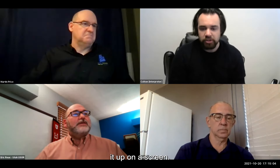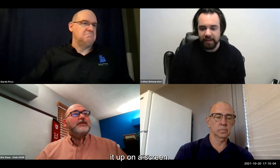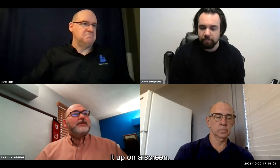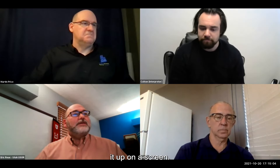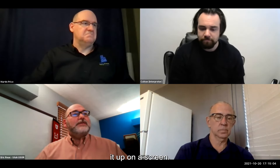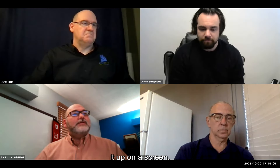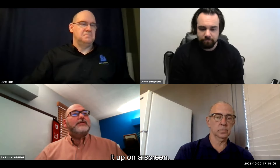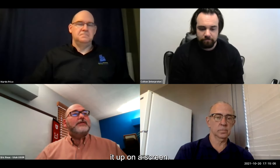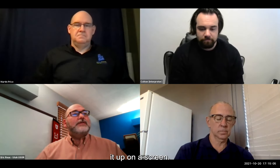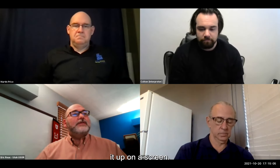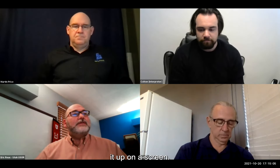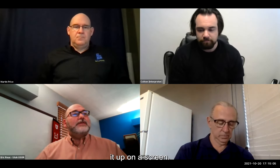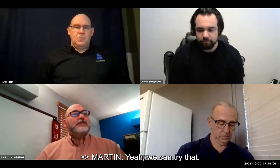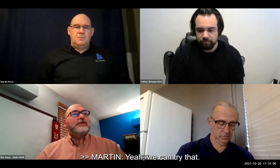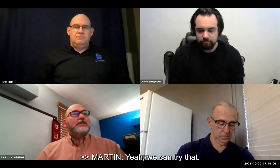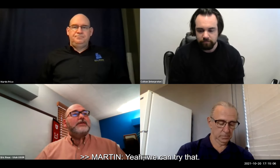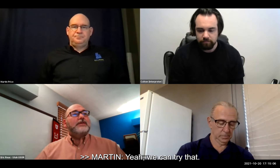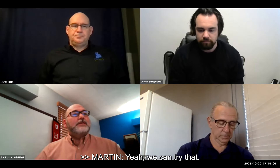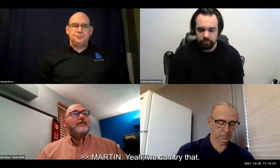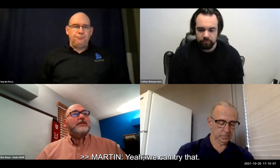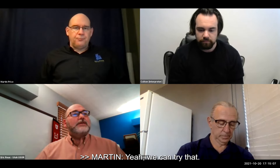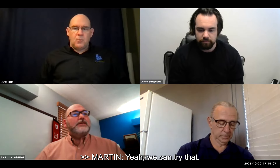Yeah, we can try that.